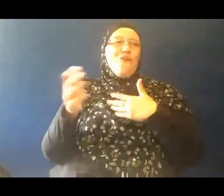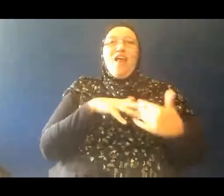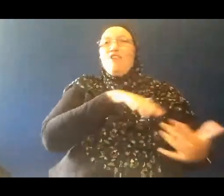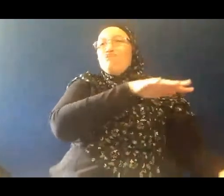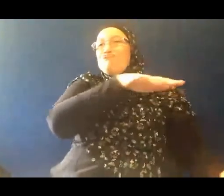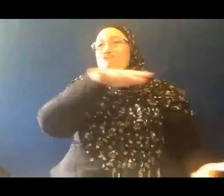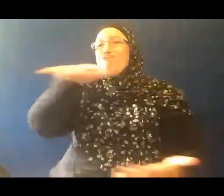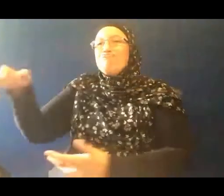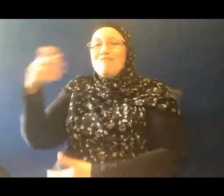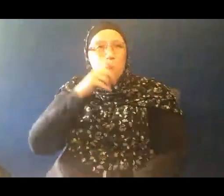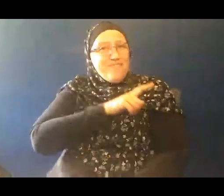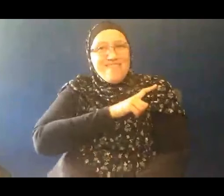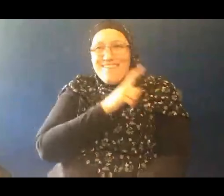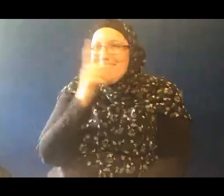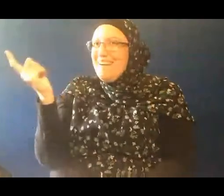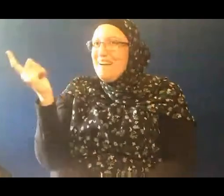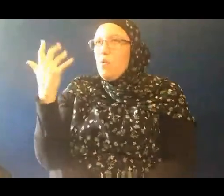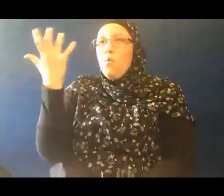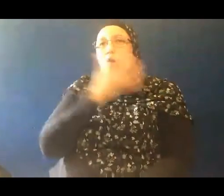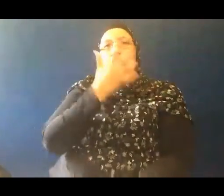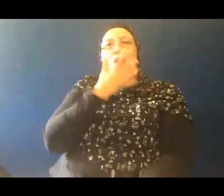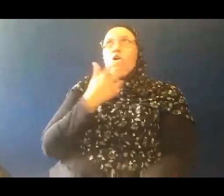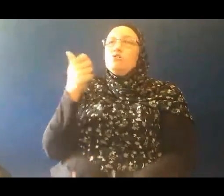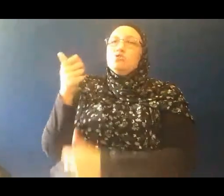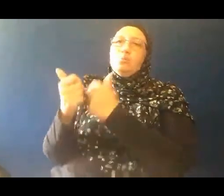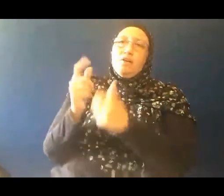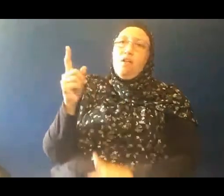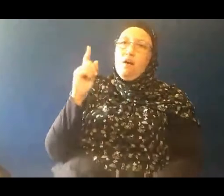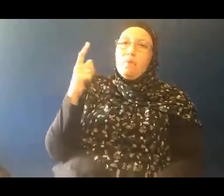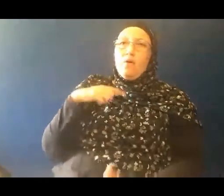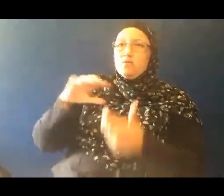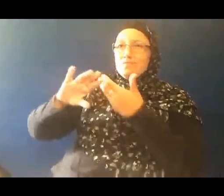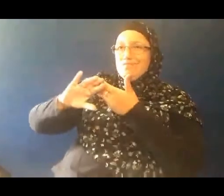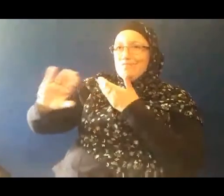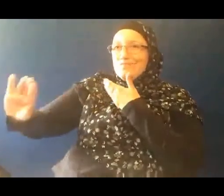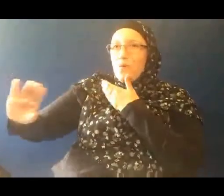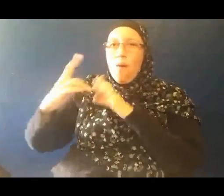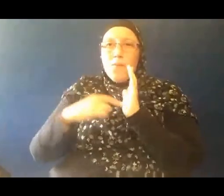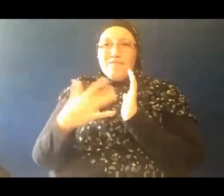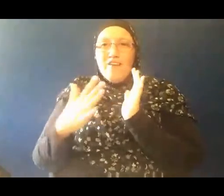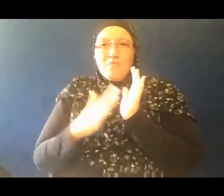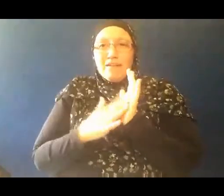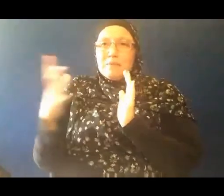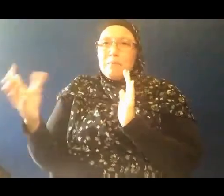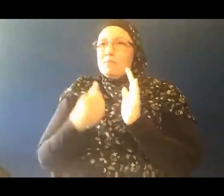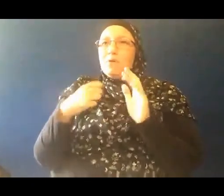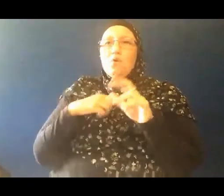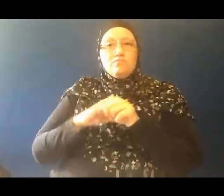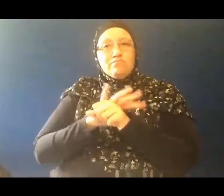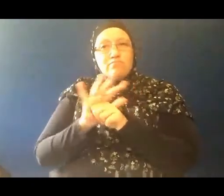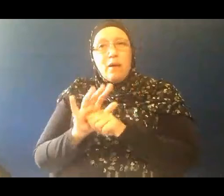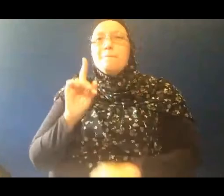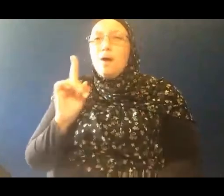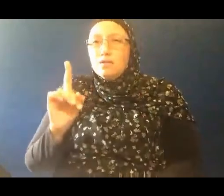and family gatherings because of social distancing. But fair enough, we can shake